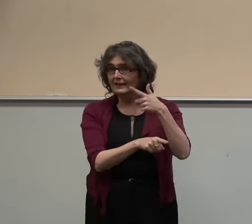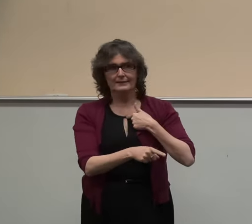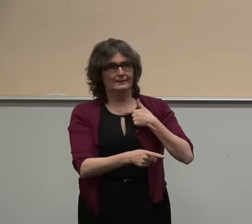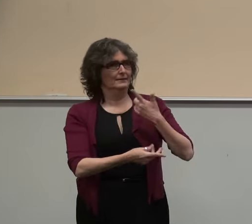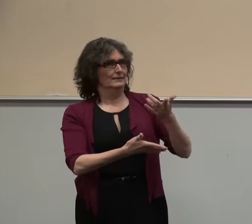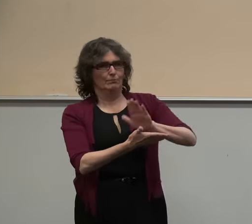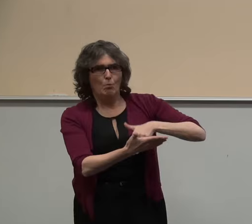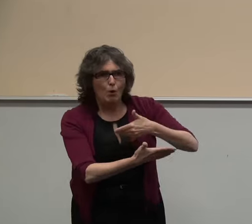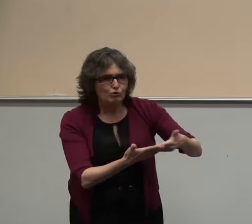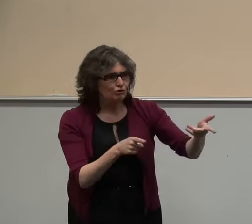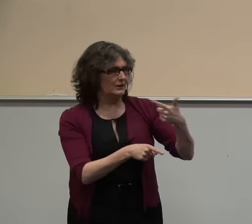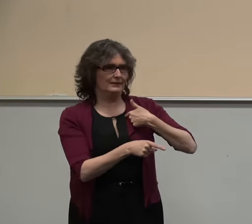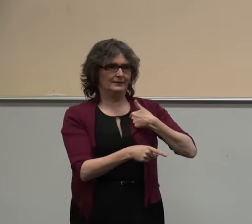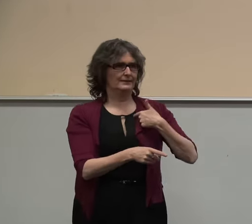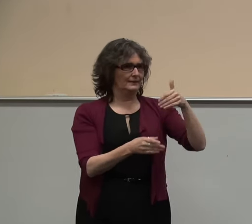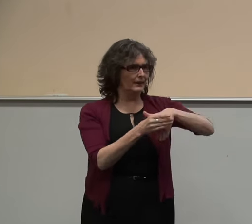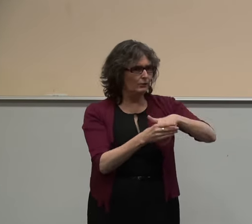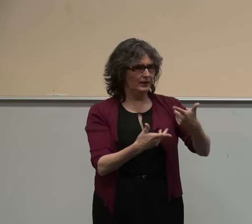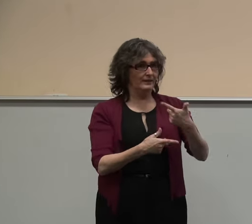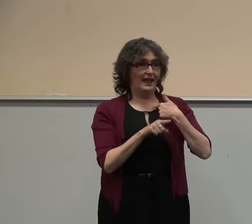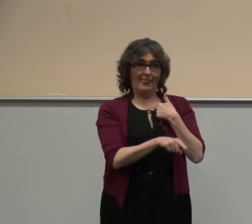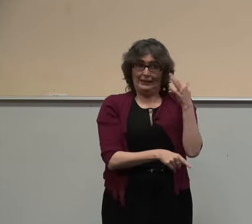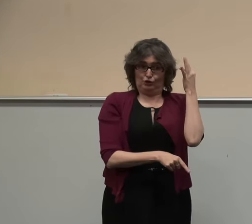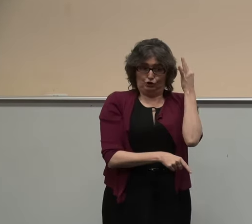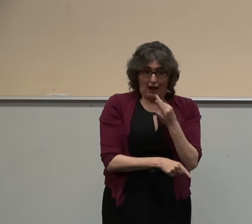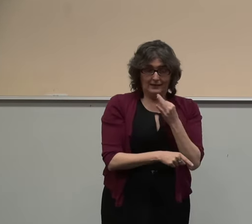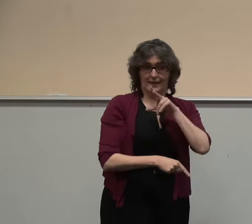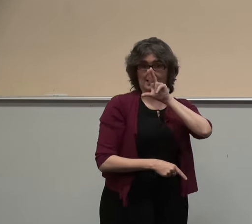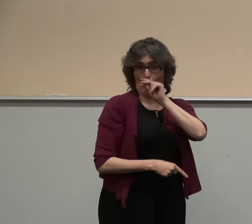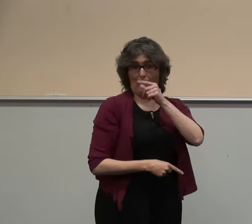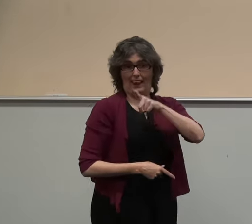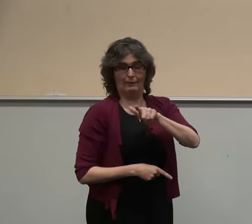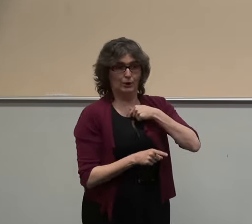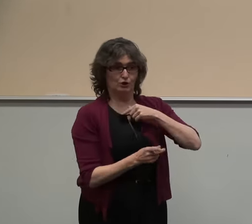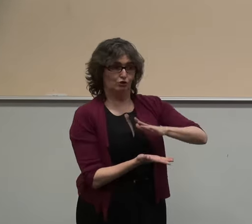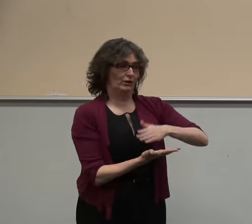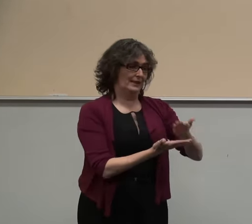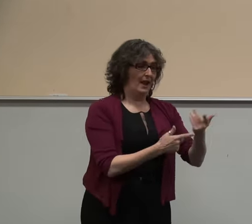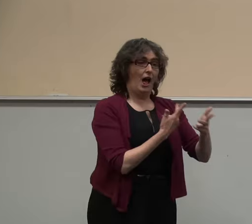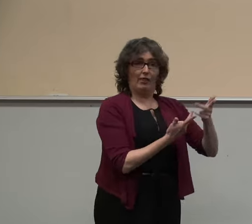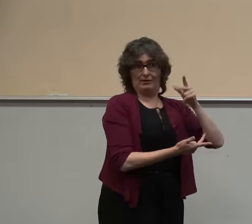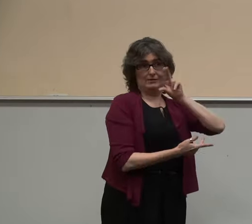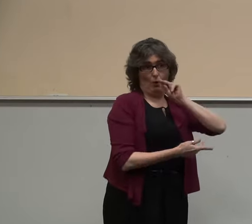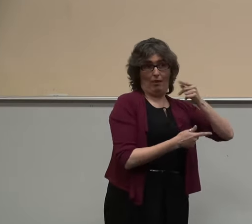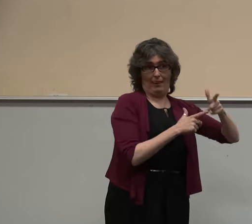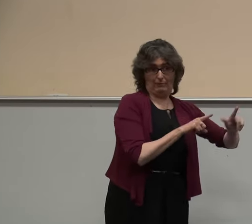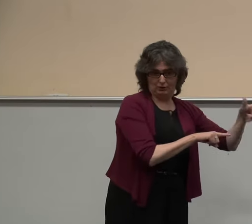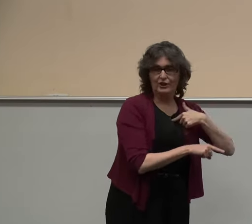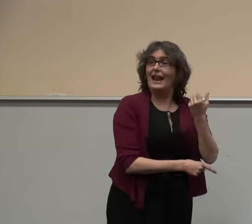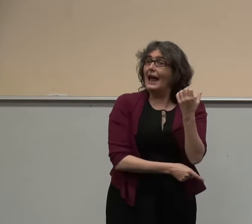just talking about translating within spoken languages. Then you also get things like wordplay and